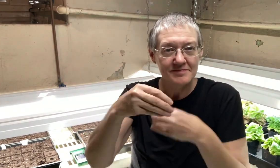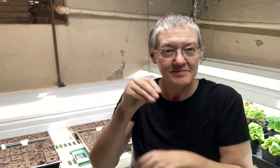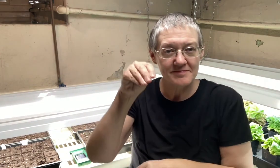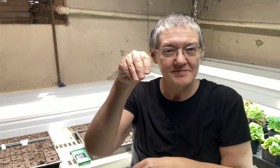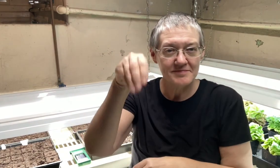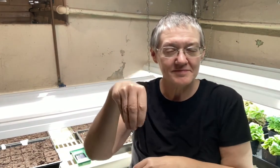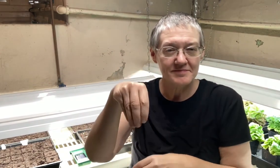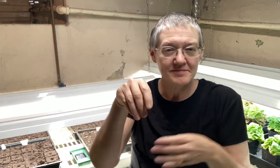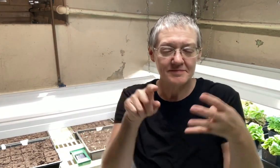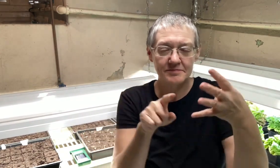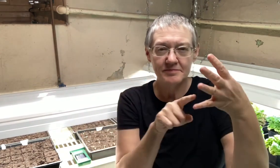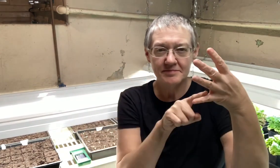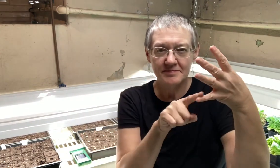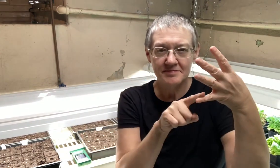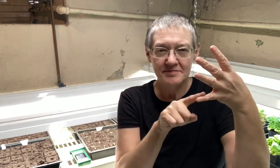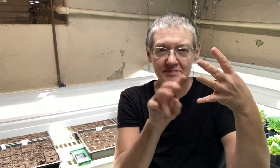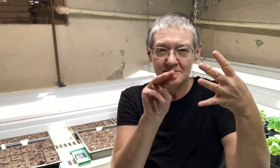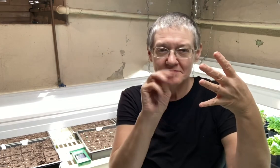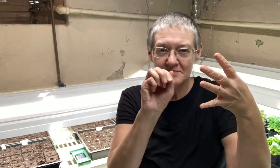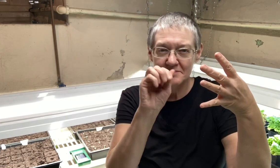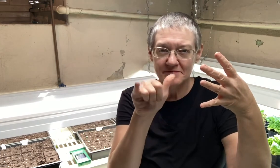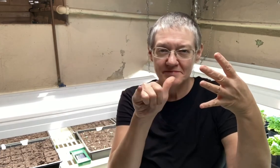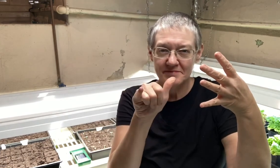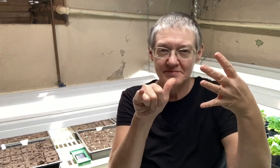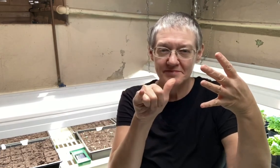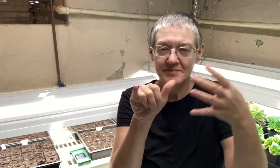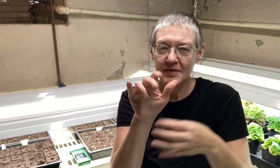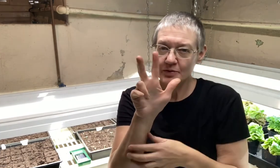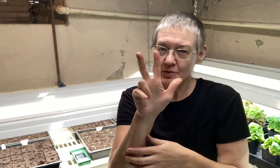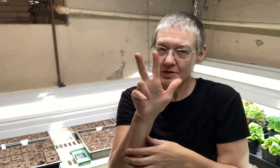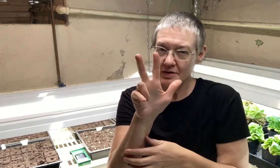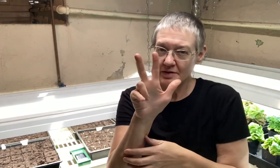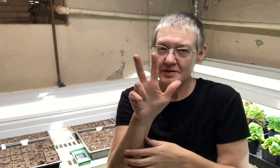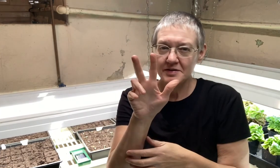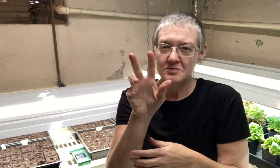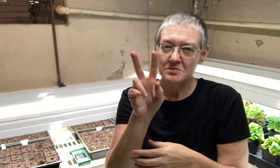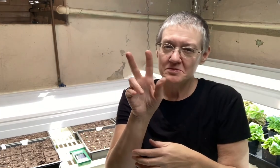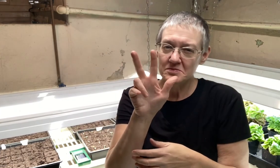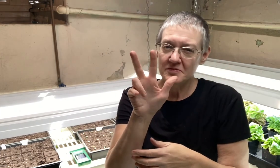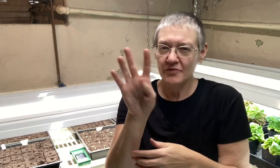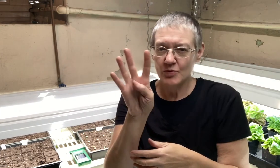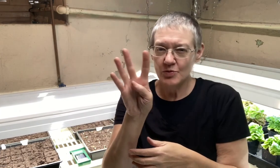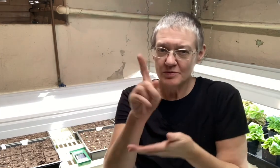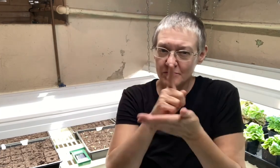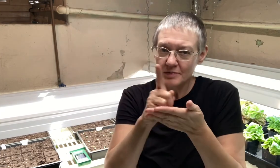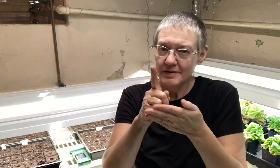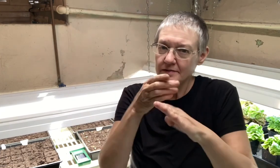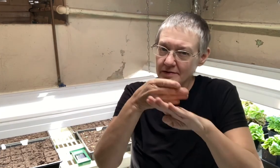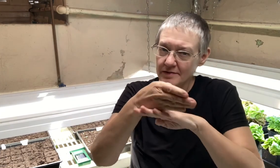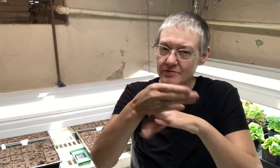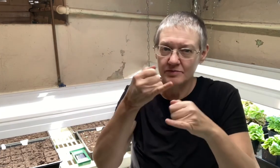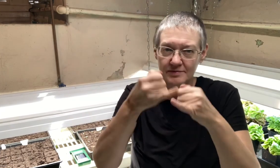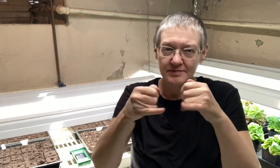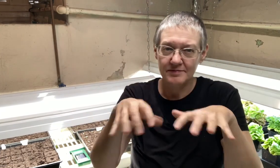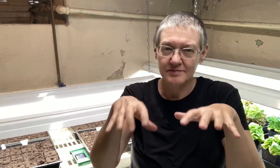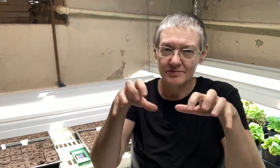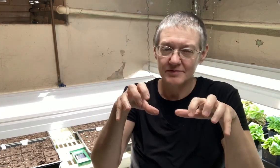Then we'll plant them outside in the garden towards the end of May. You want to wait 3 to 4 weeks past your